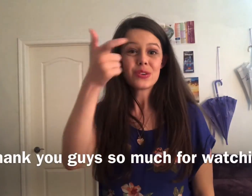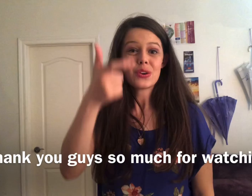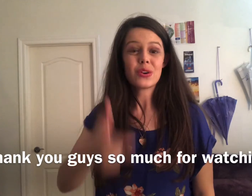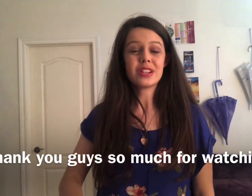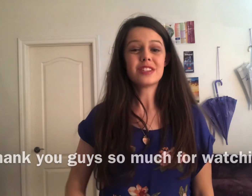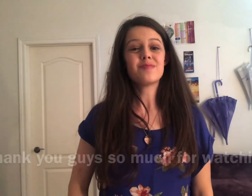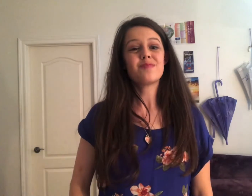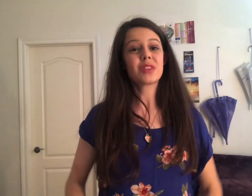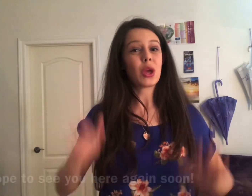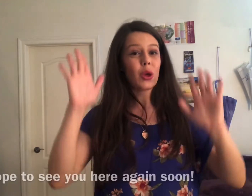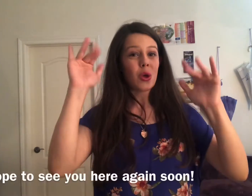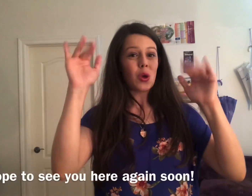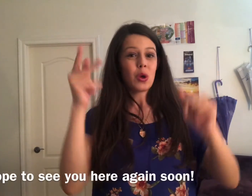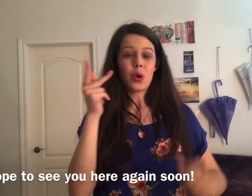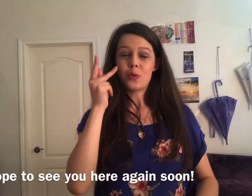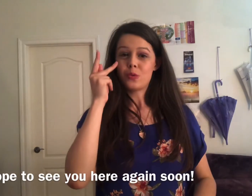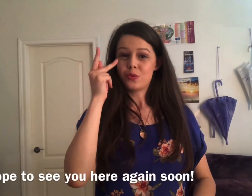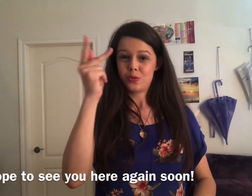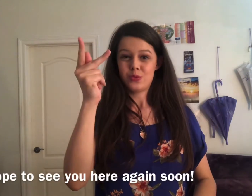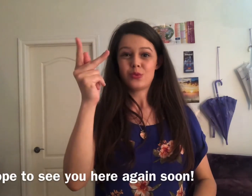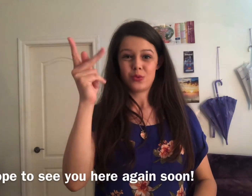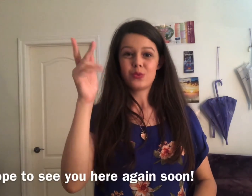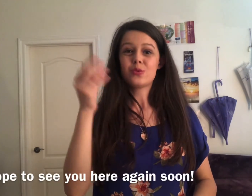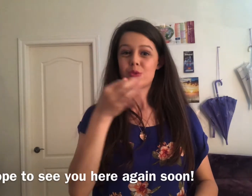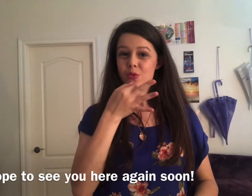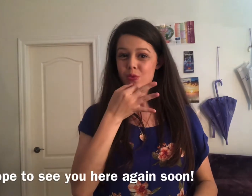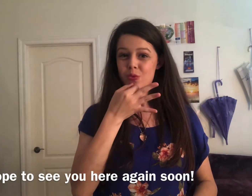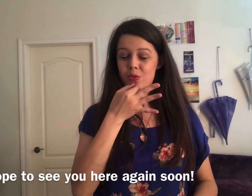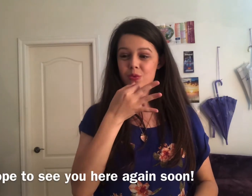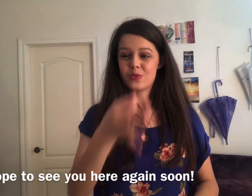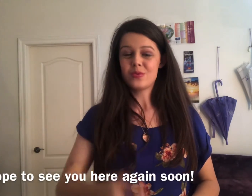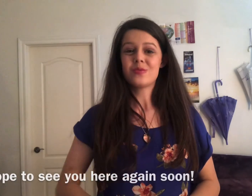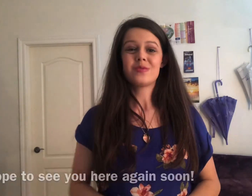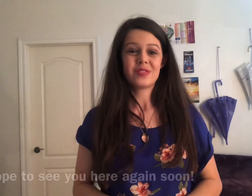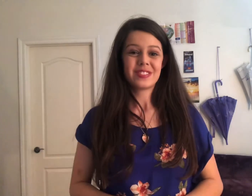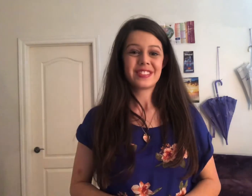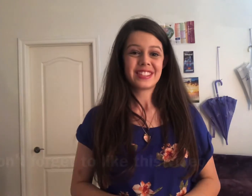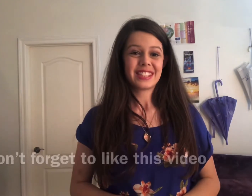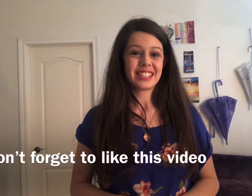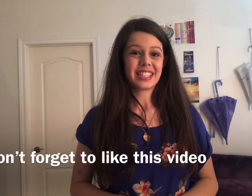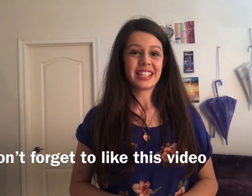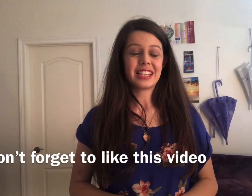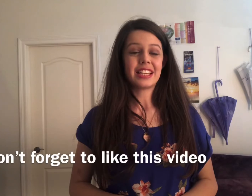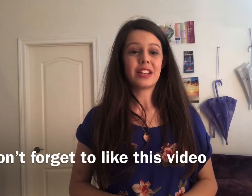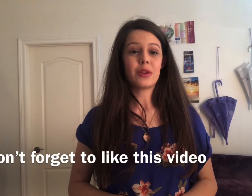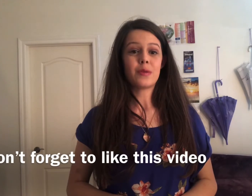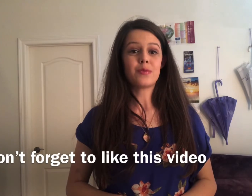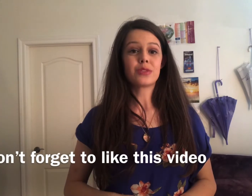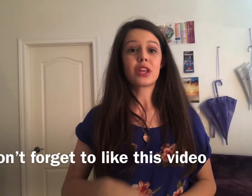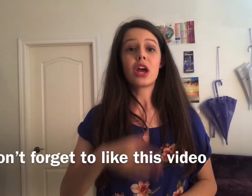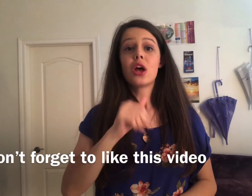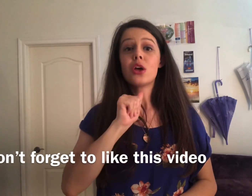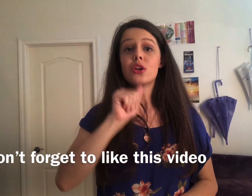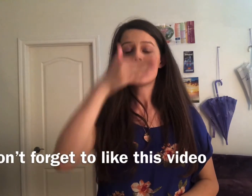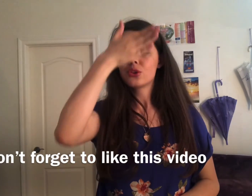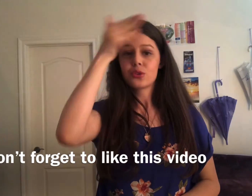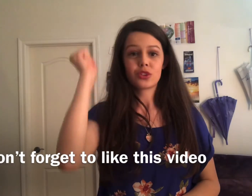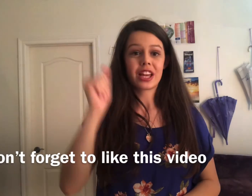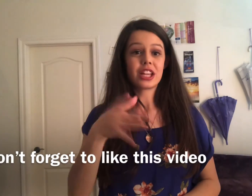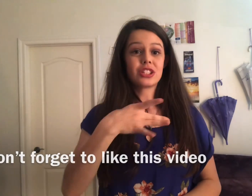Thank you guys so much for watching. I hope you enjoyed this video and that I see you again real soon. Don't forget to leave a like on this video